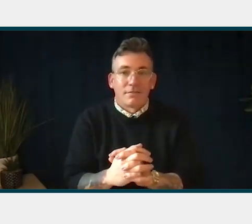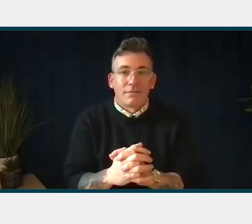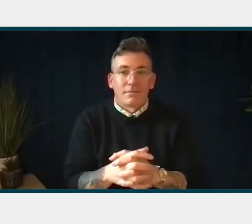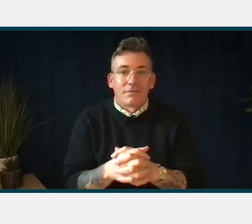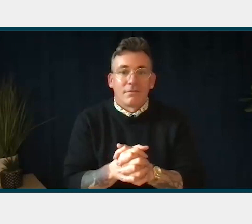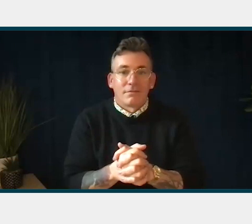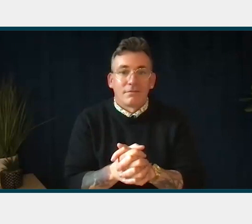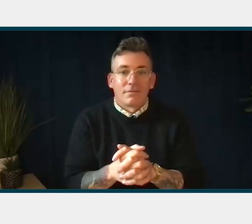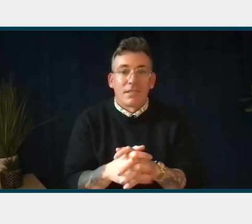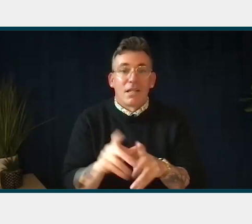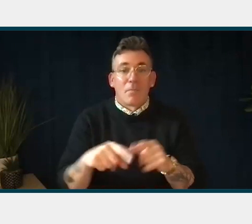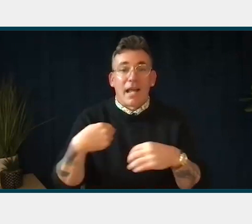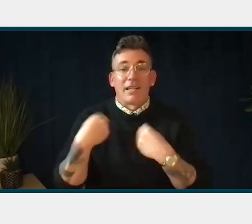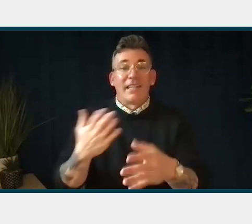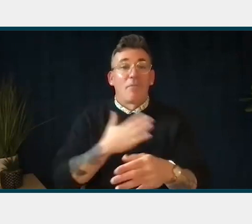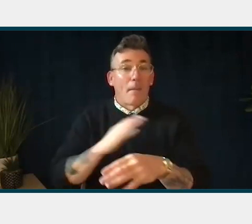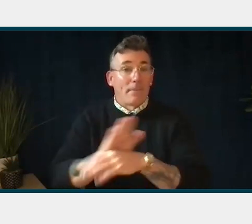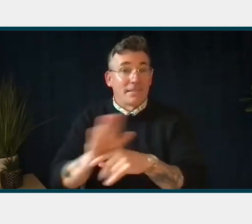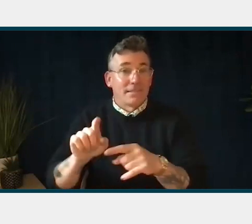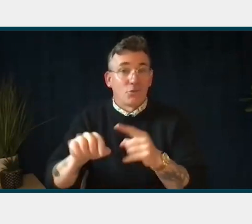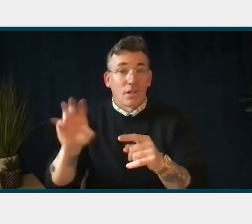person. You're right on that.